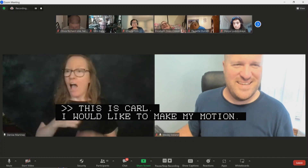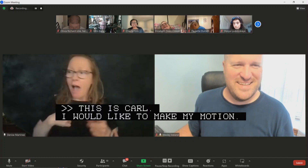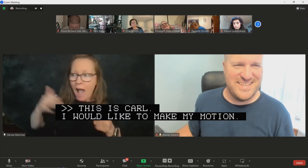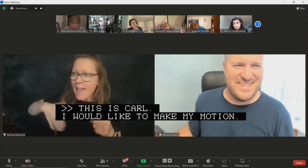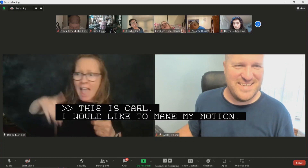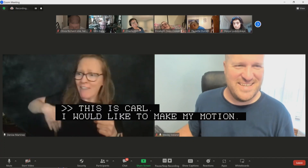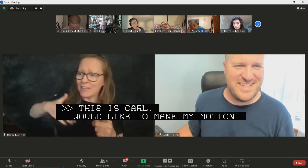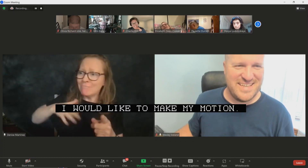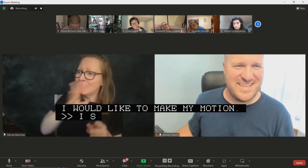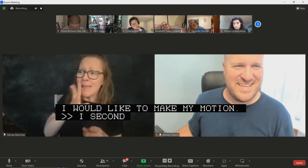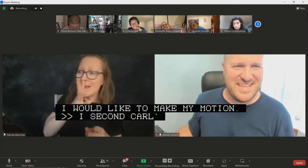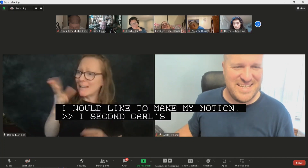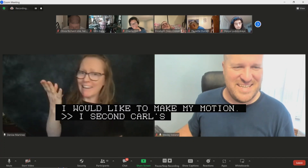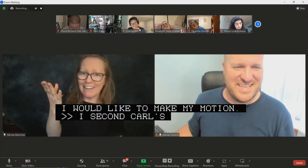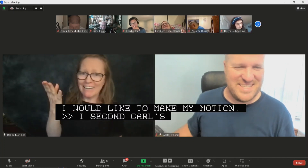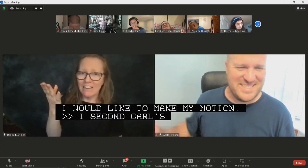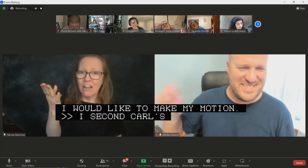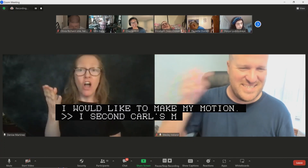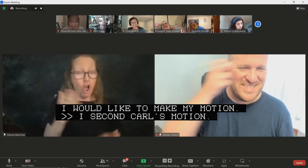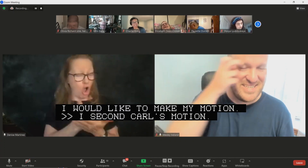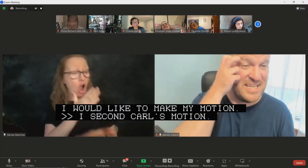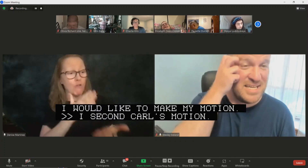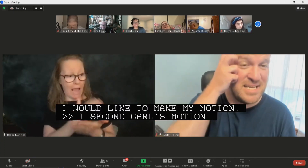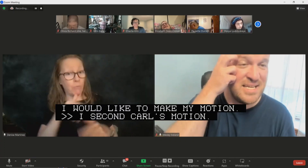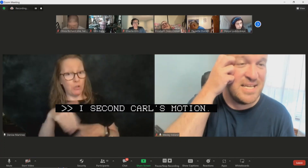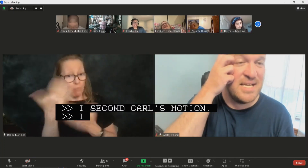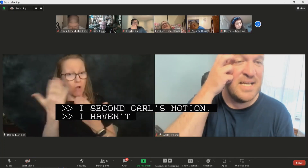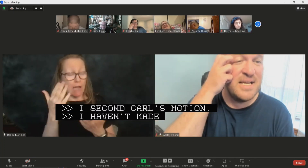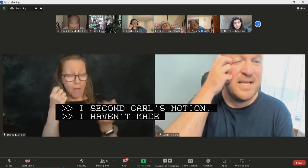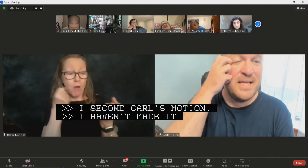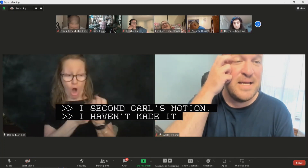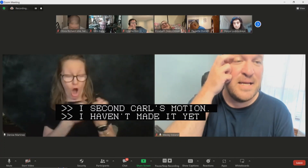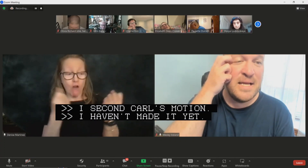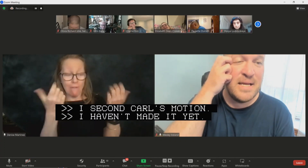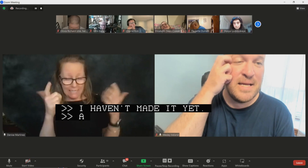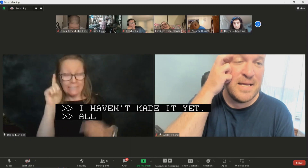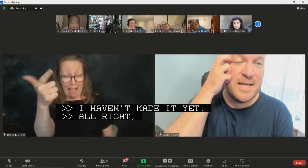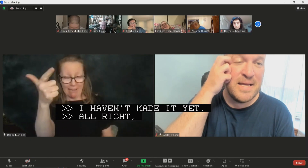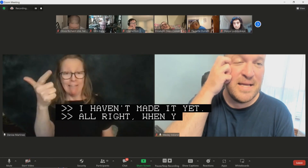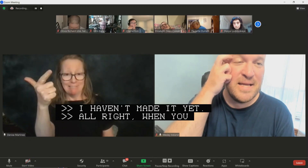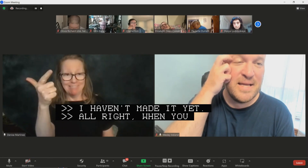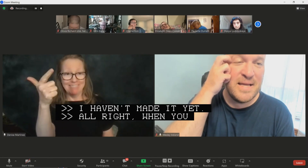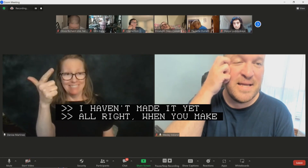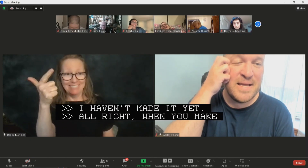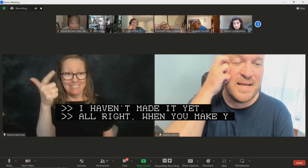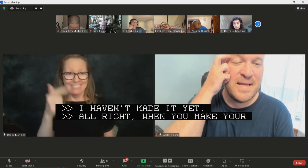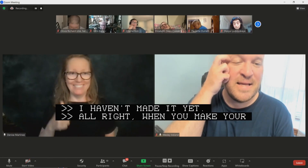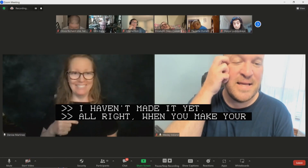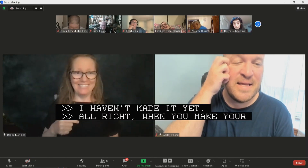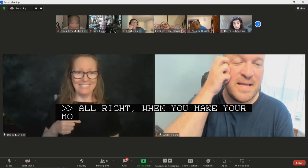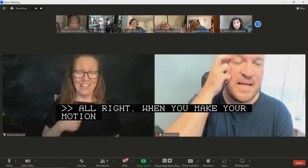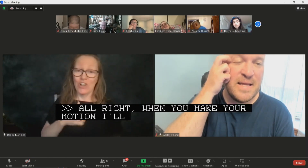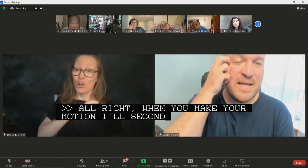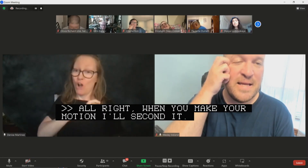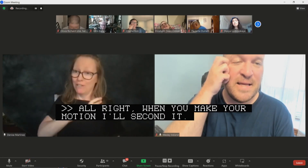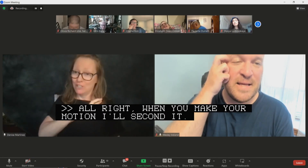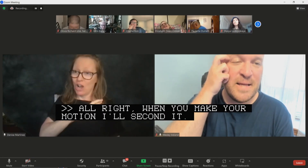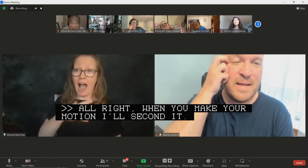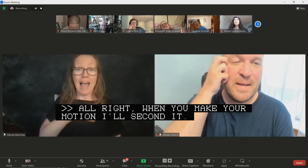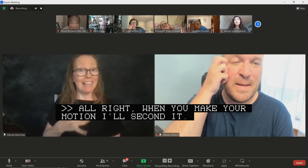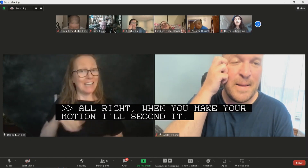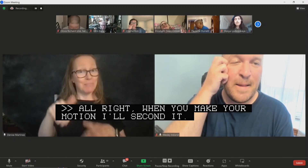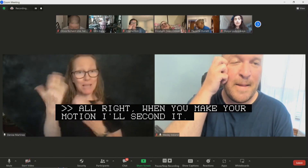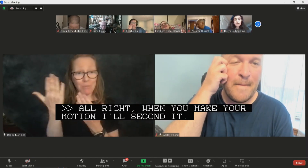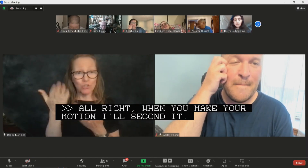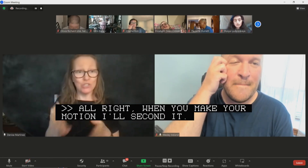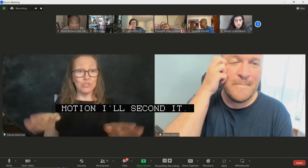it yet. All right. When you make your motion, I second it. I'd like to make a motion to adjourn so I can